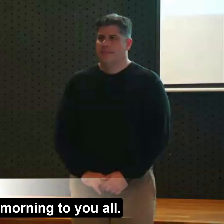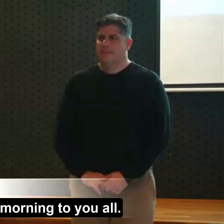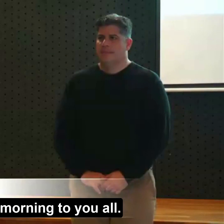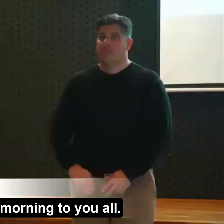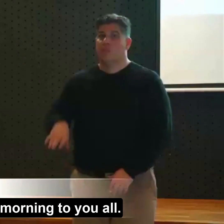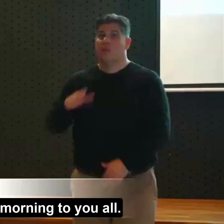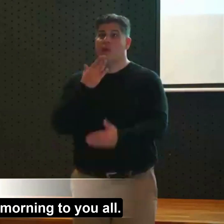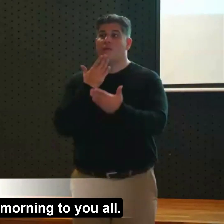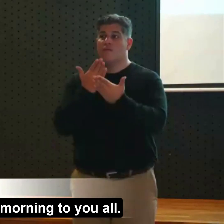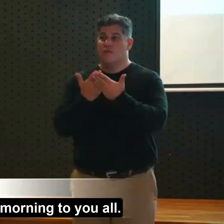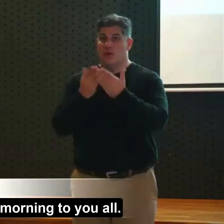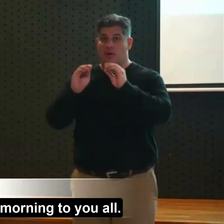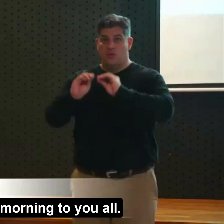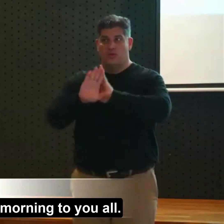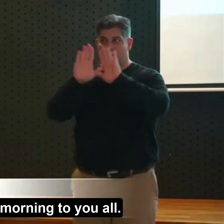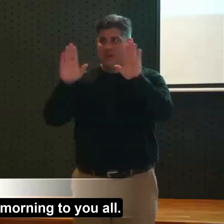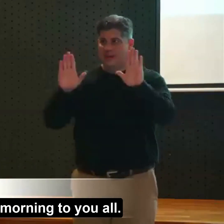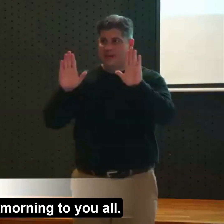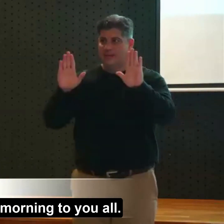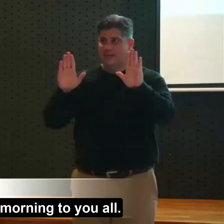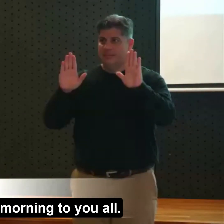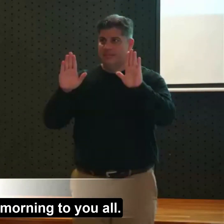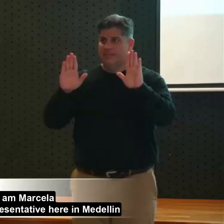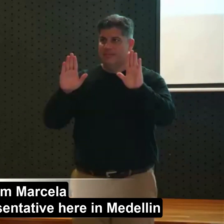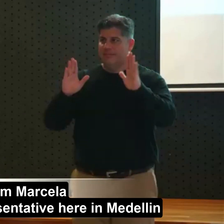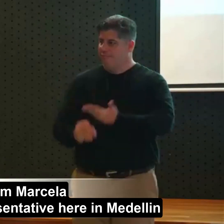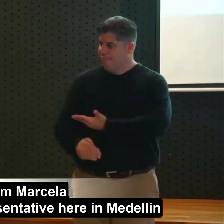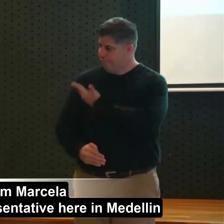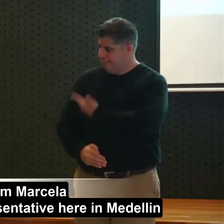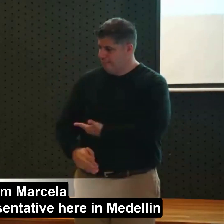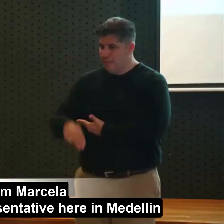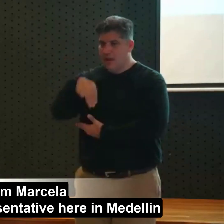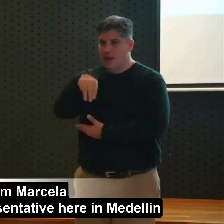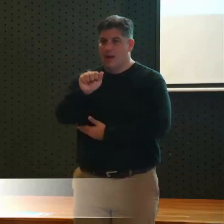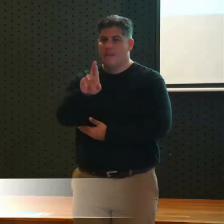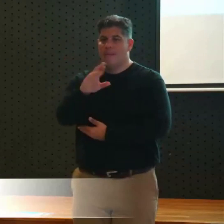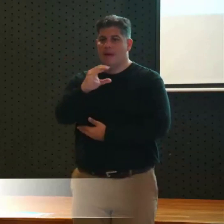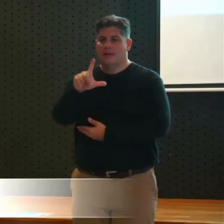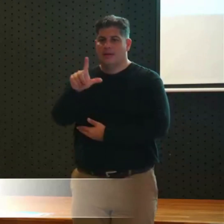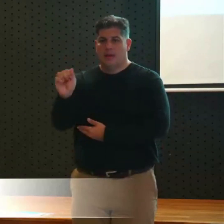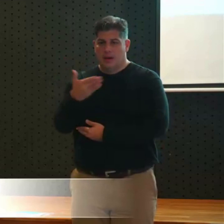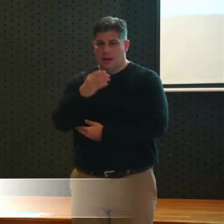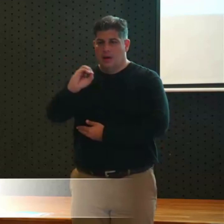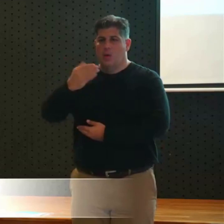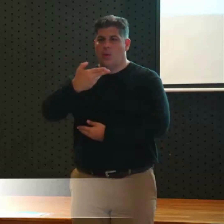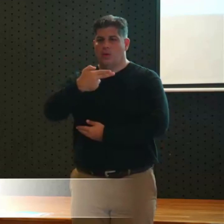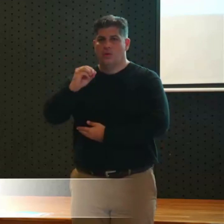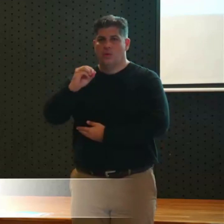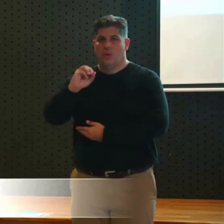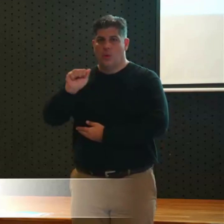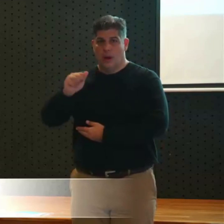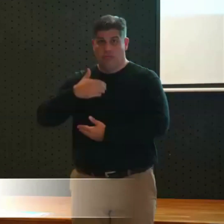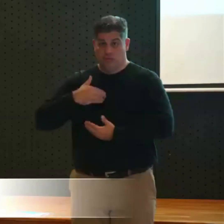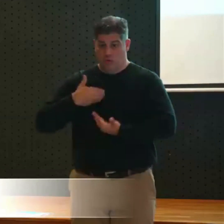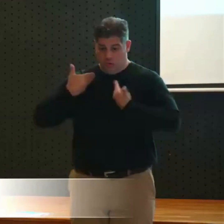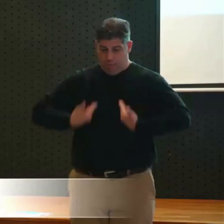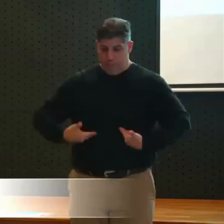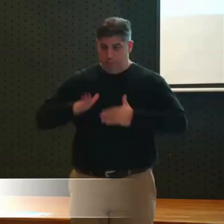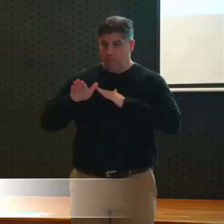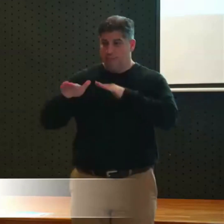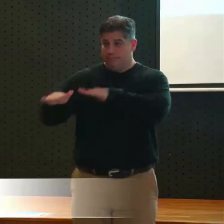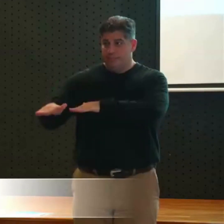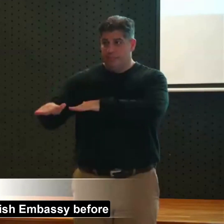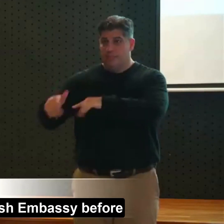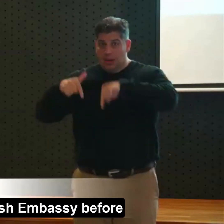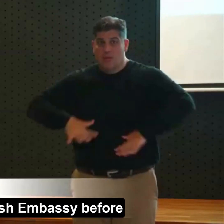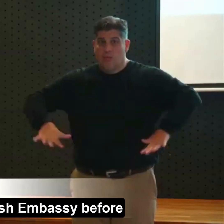Very good morning to you all. I am Marcelo Ochoa. Like it was said, I am the representative here